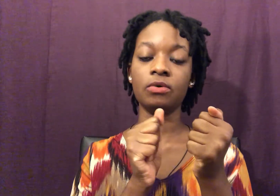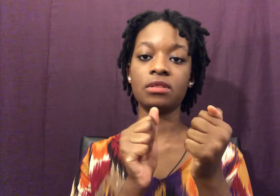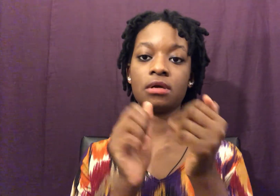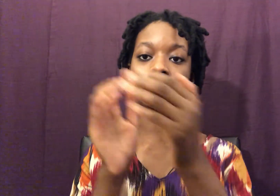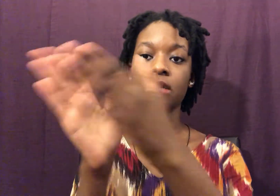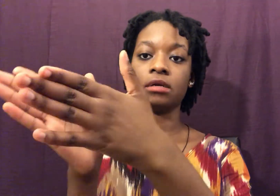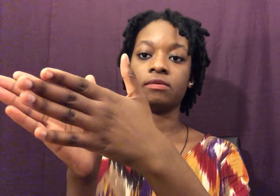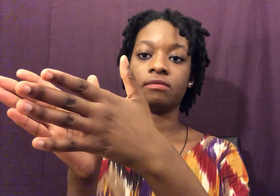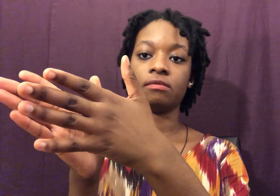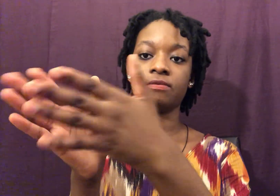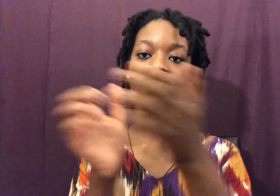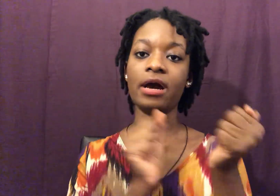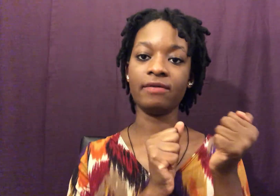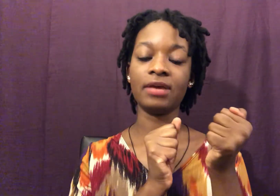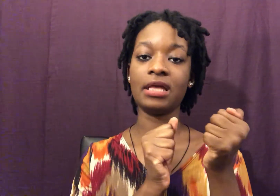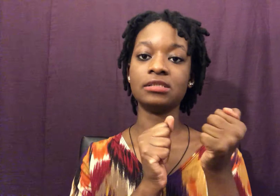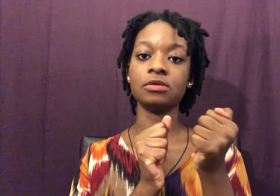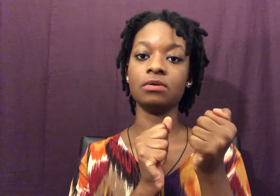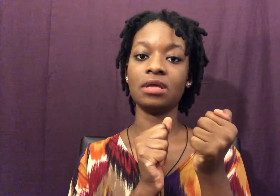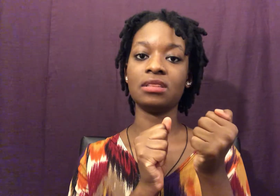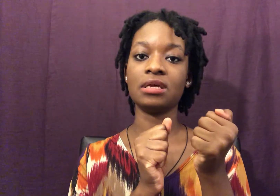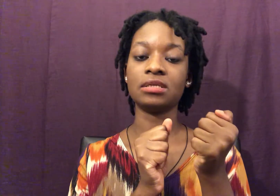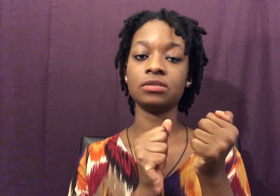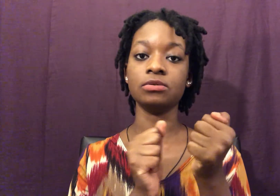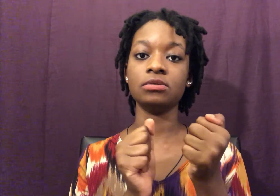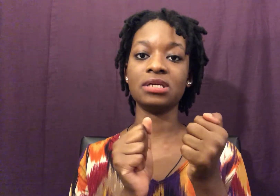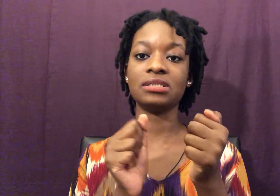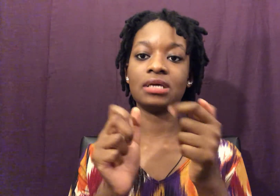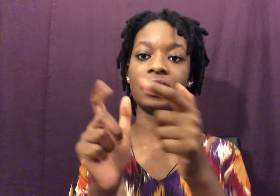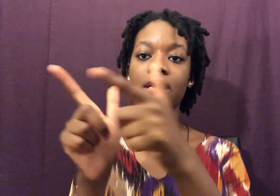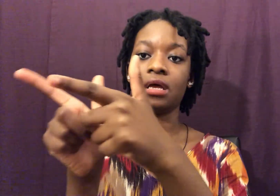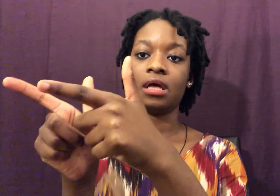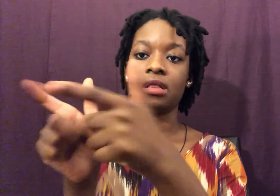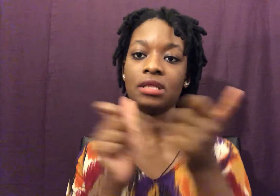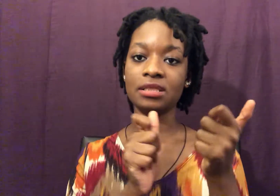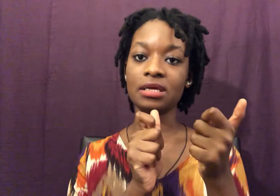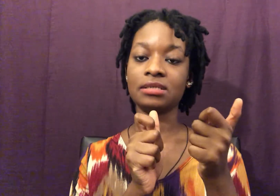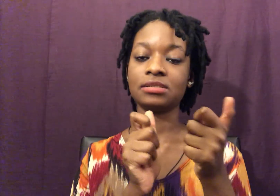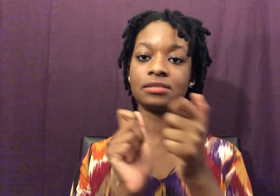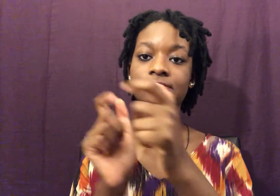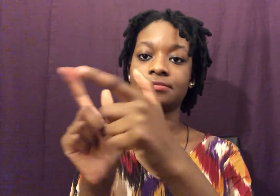with our 5 hands going like this, or you can sign like this.